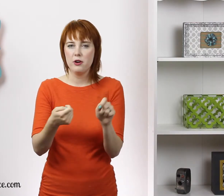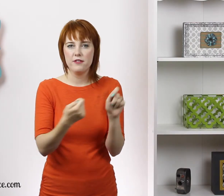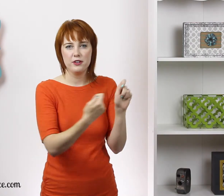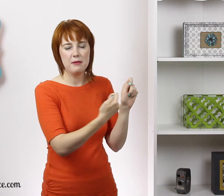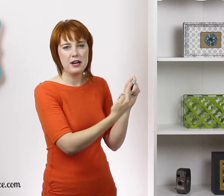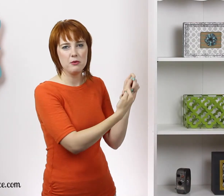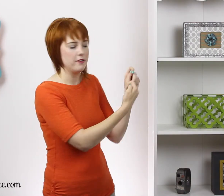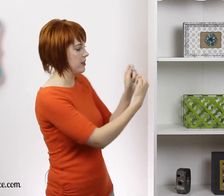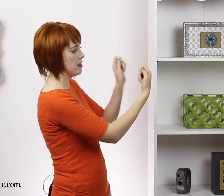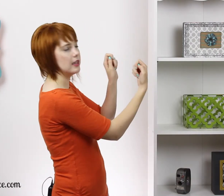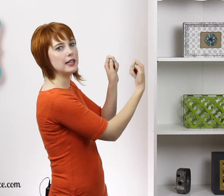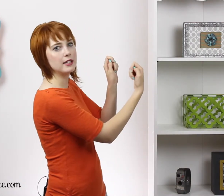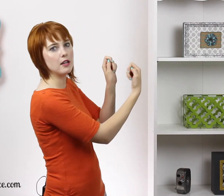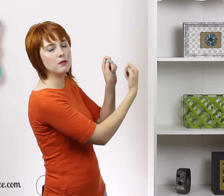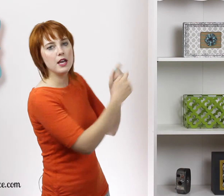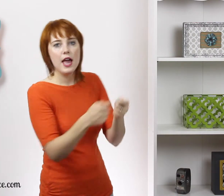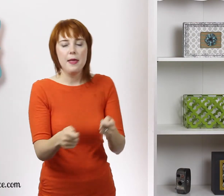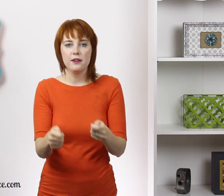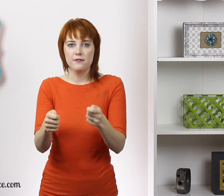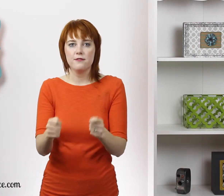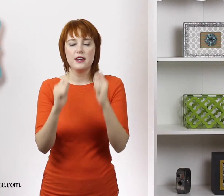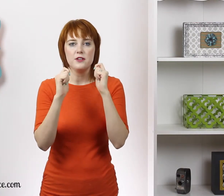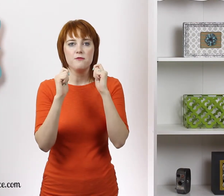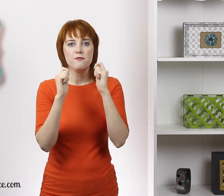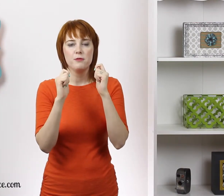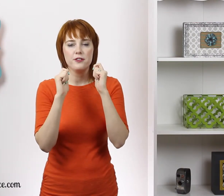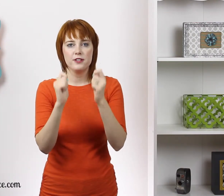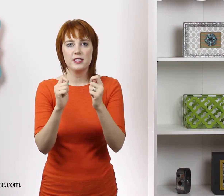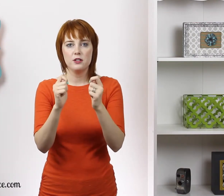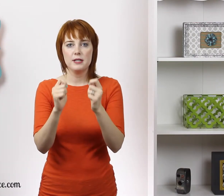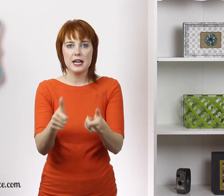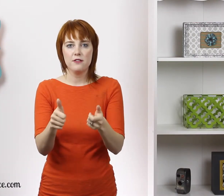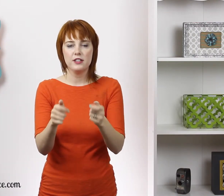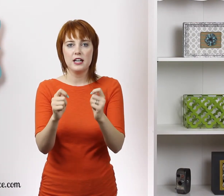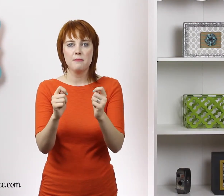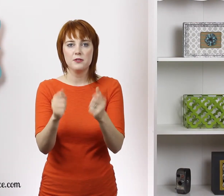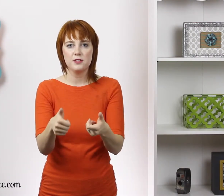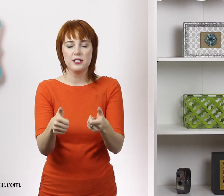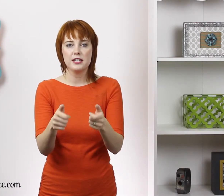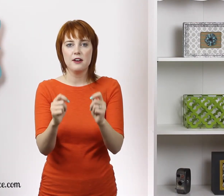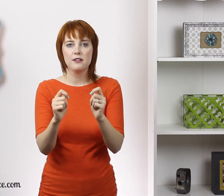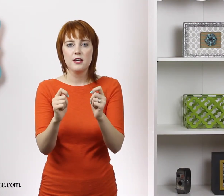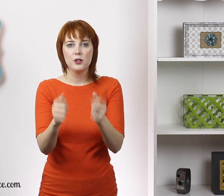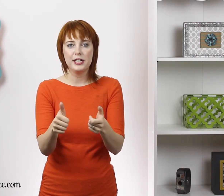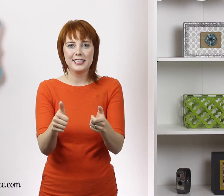your point of finger, right by your point of finger, like so. And then you put your fist a little bit down and flick it up. So just very subtle. Quick.